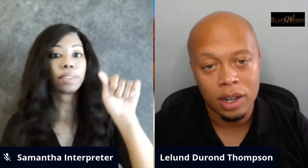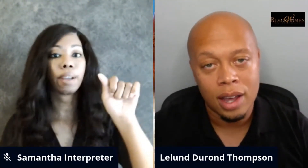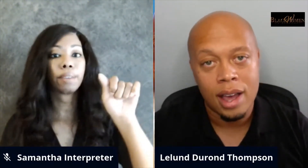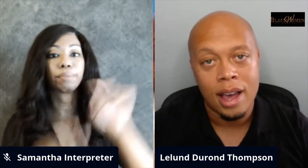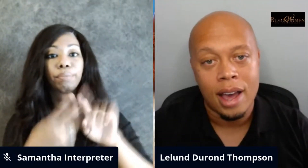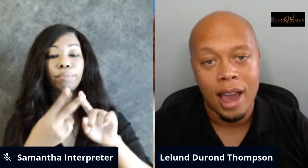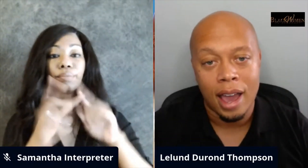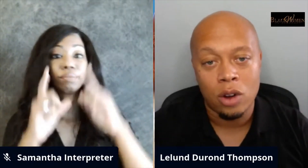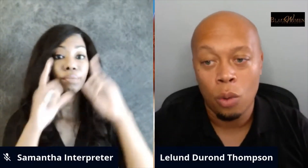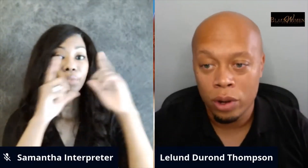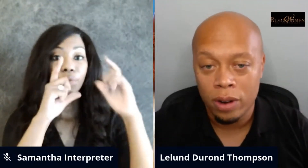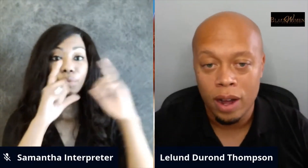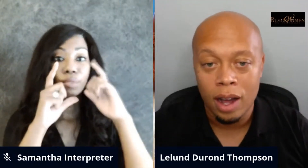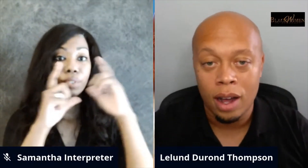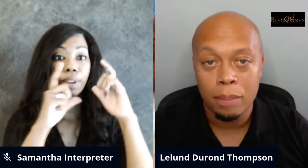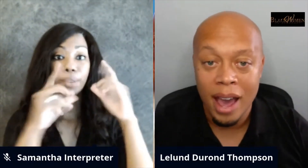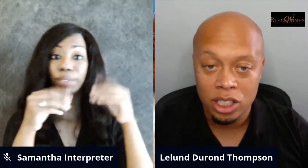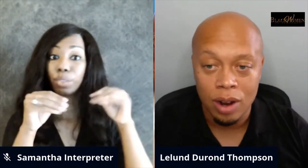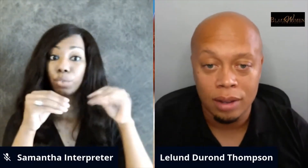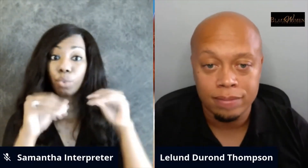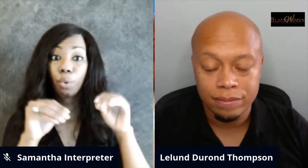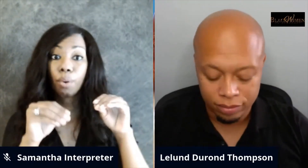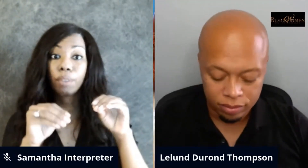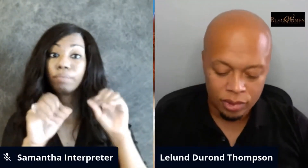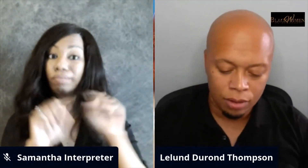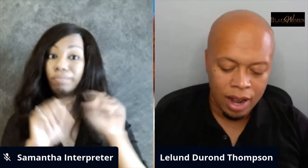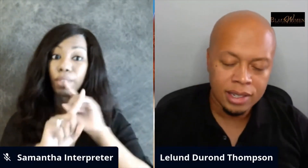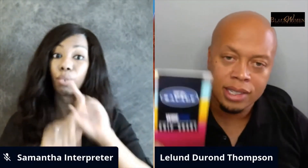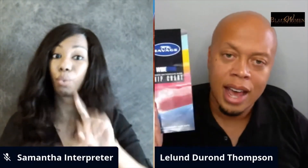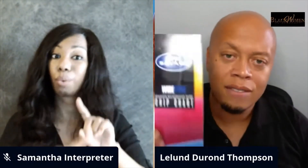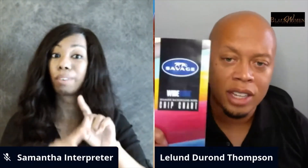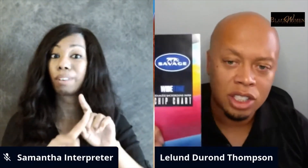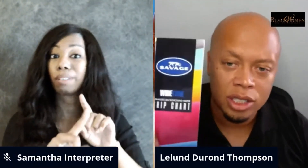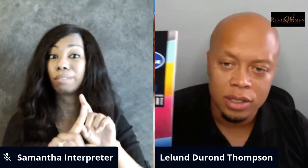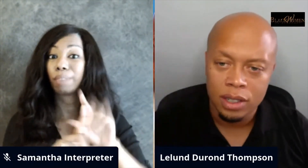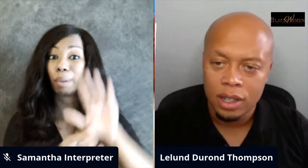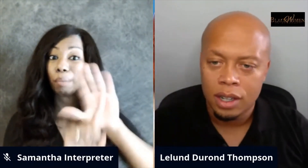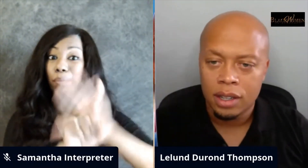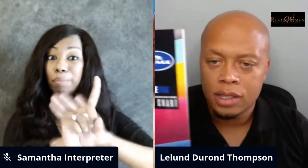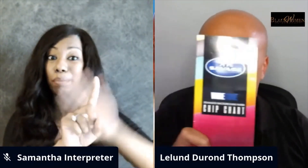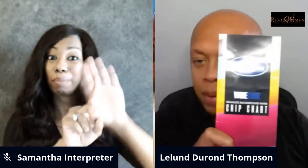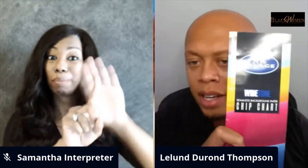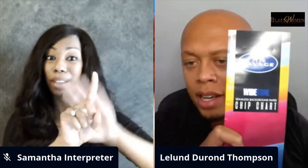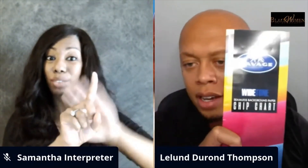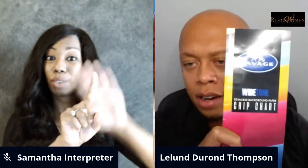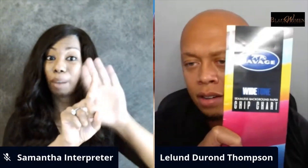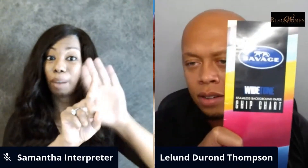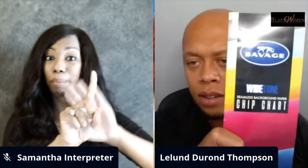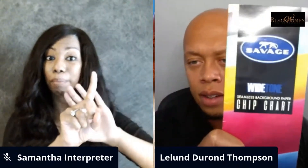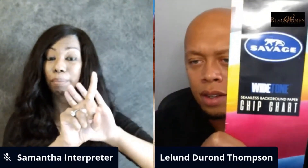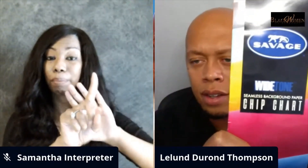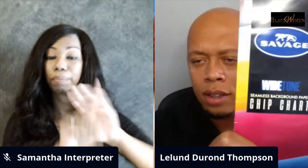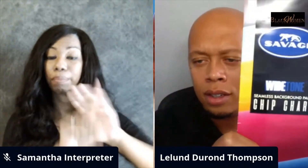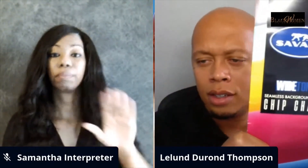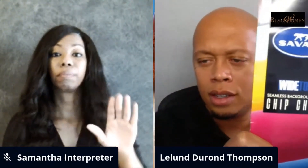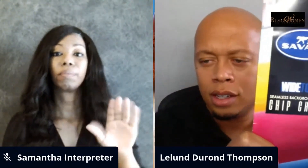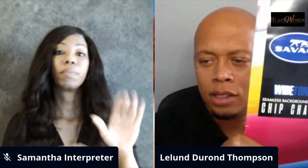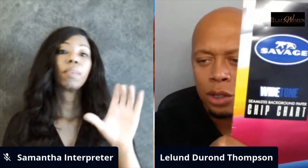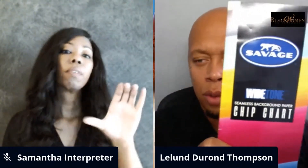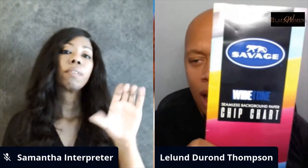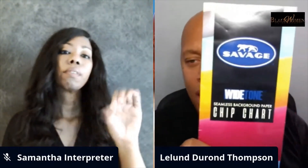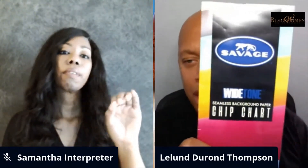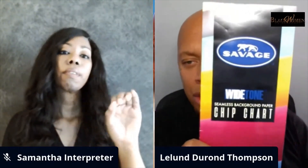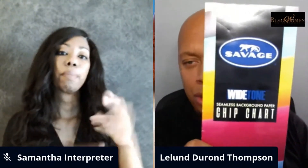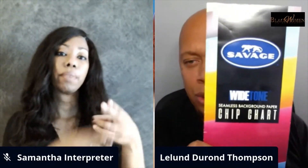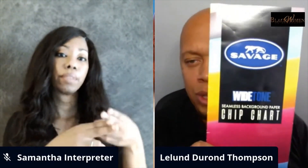store and order a backdrop, right? Savage, this company here, is